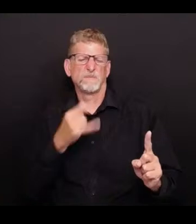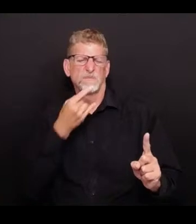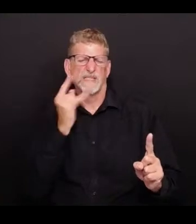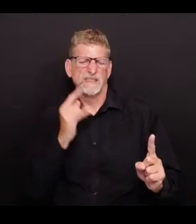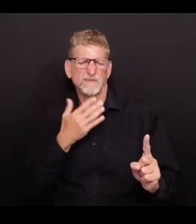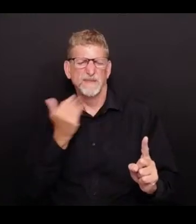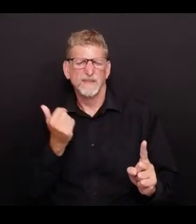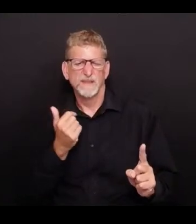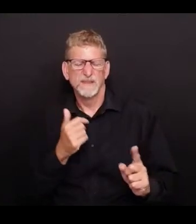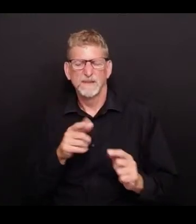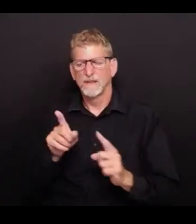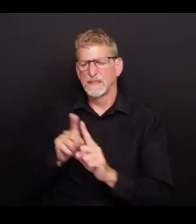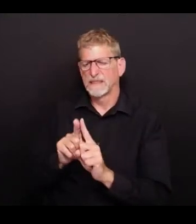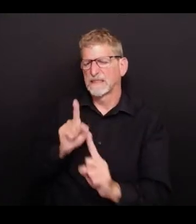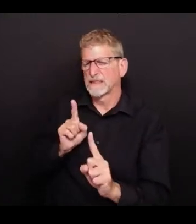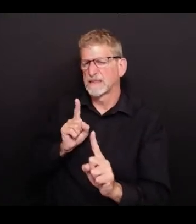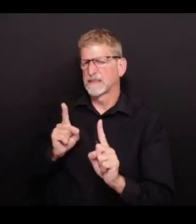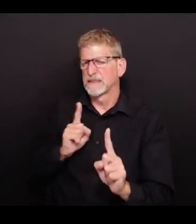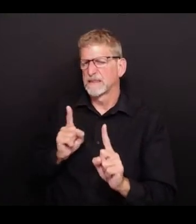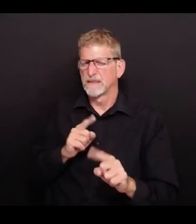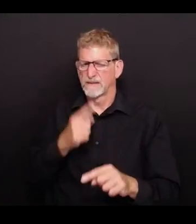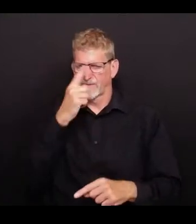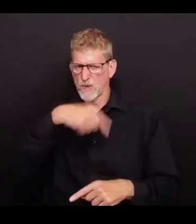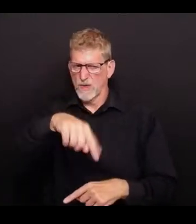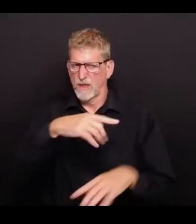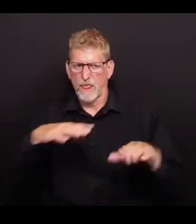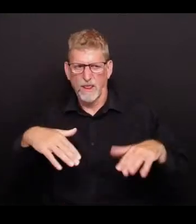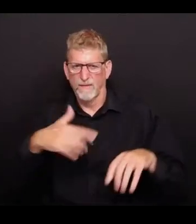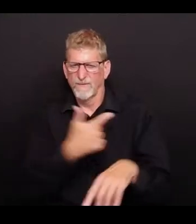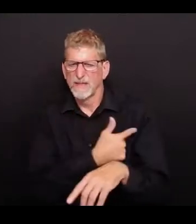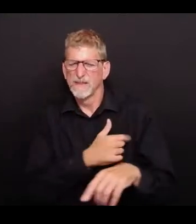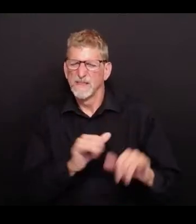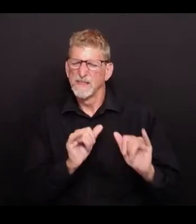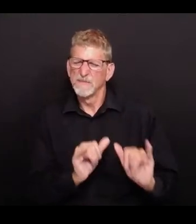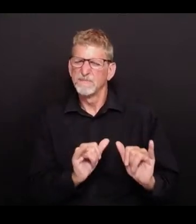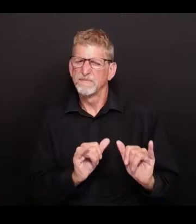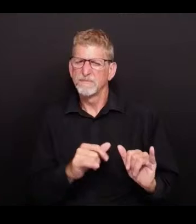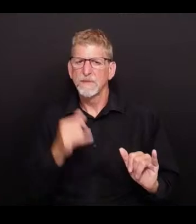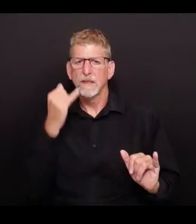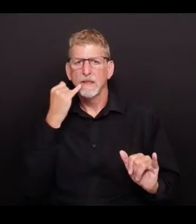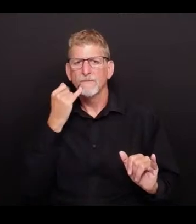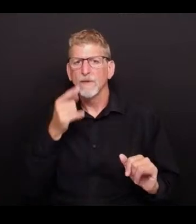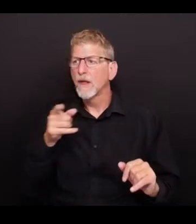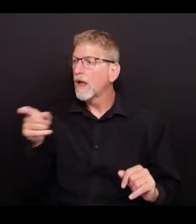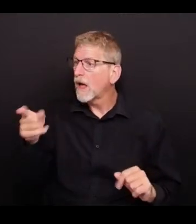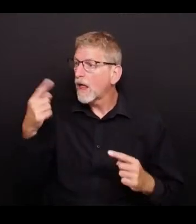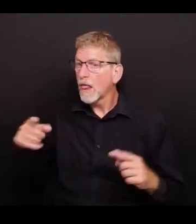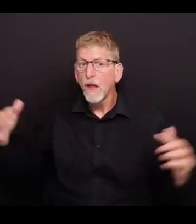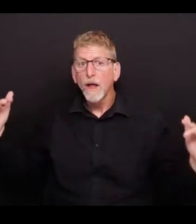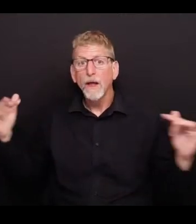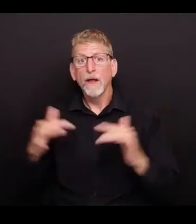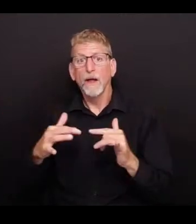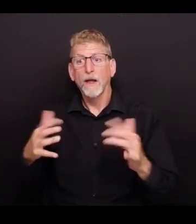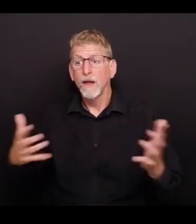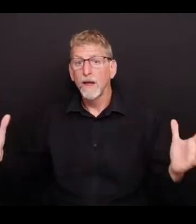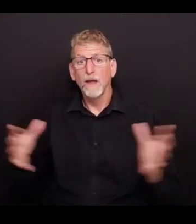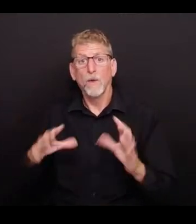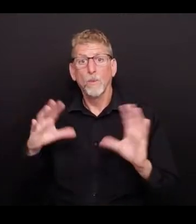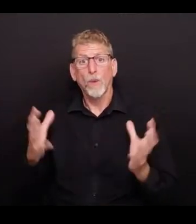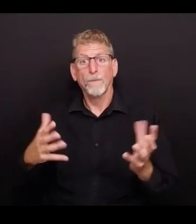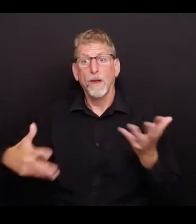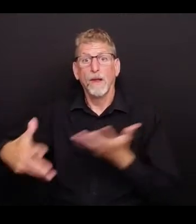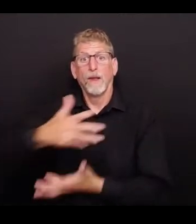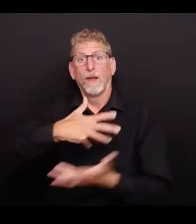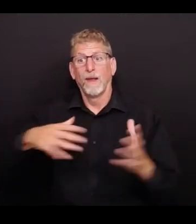masking and socially distancing, keeping that in mind. And consider that anytime you're getting together with